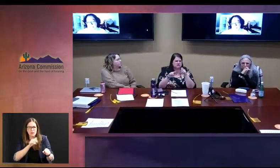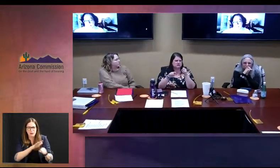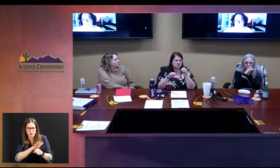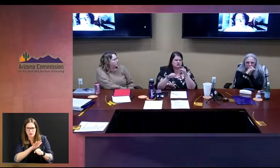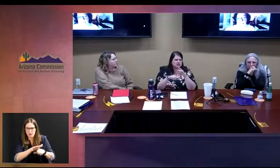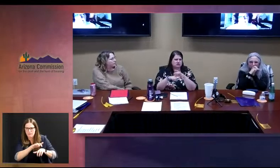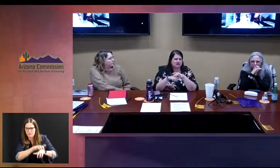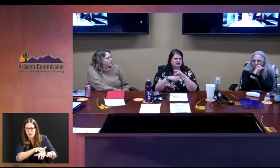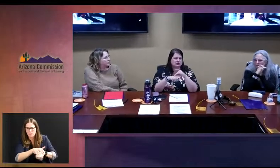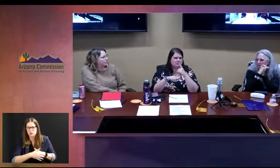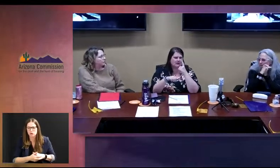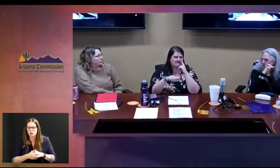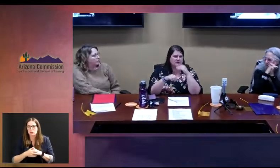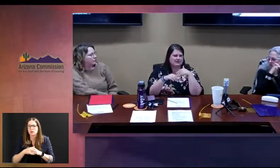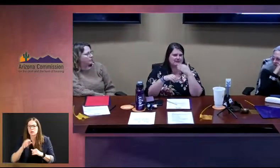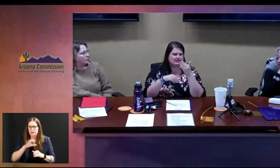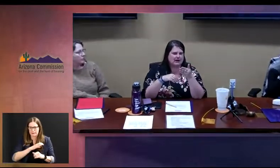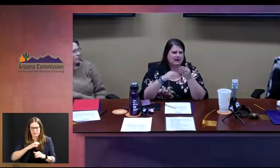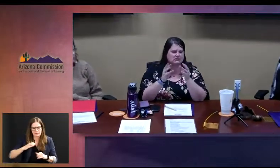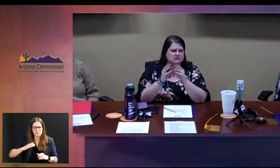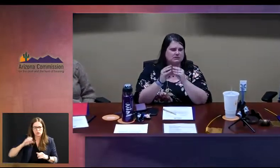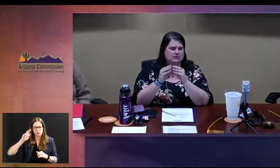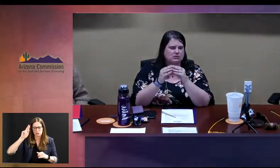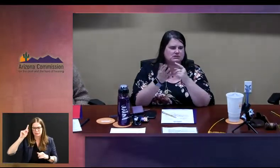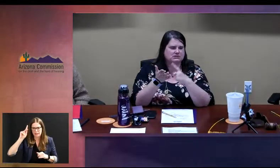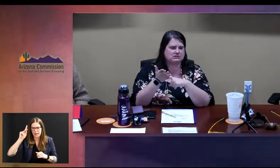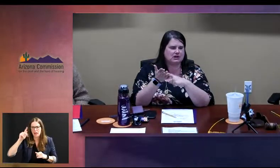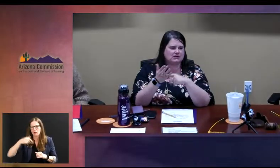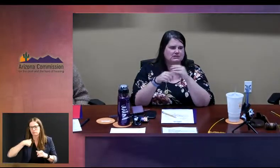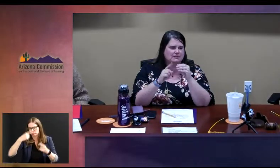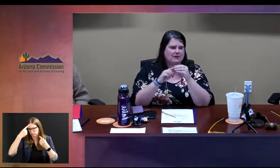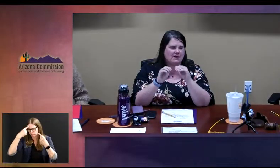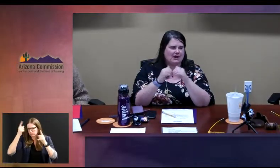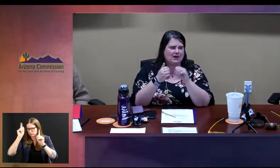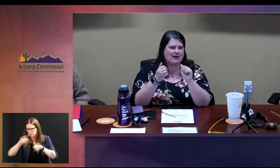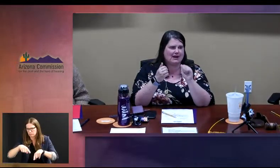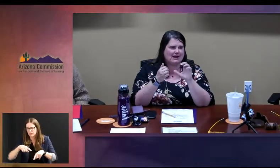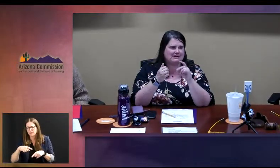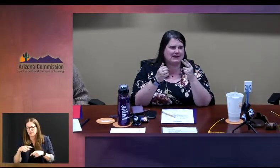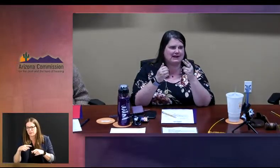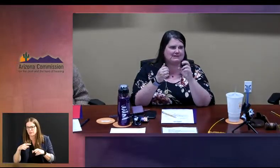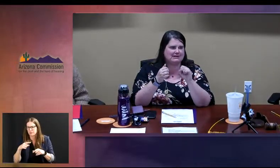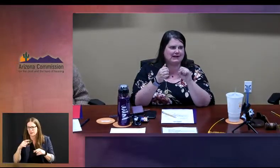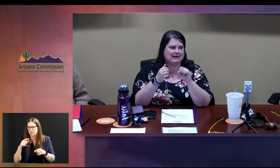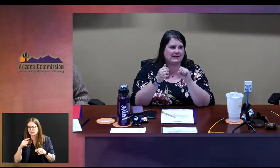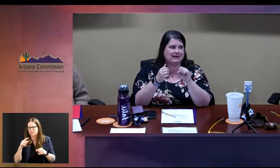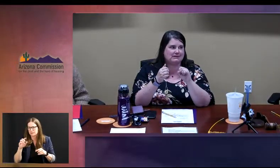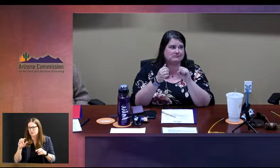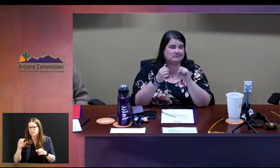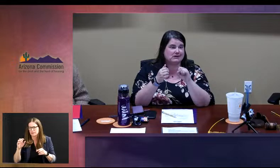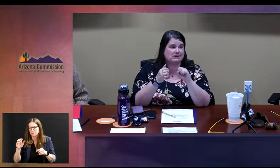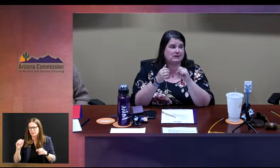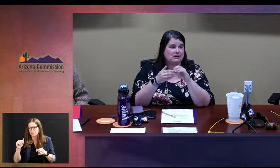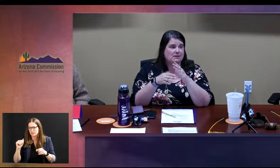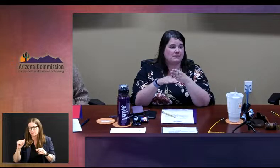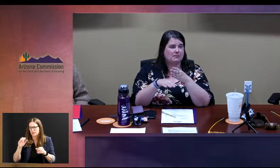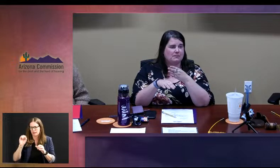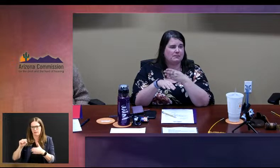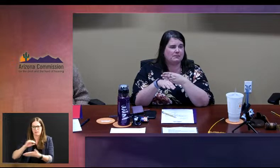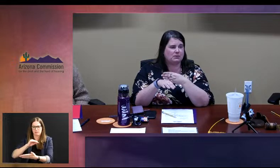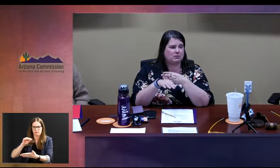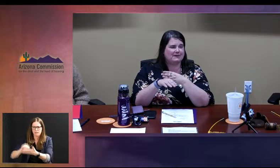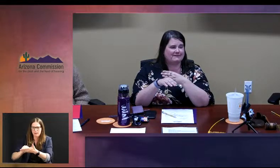This is Commissioner Cienko. I agree completely. Kyla, can you add that to the next